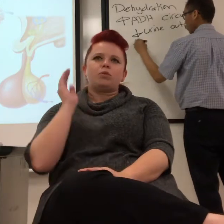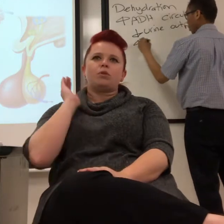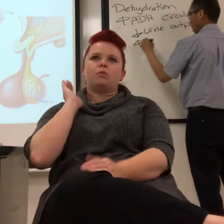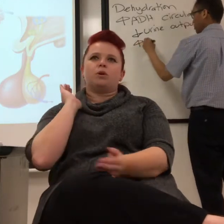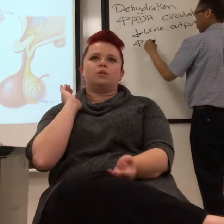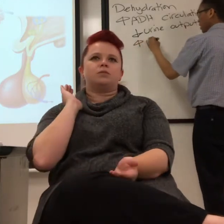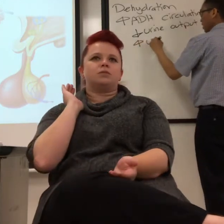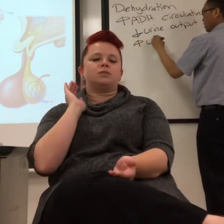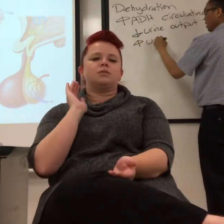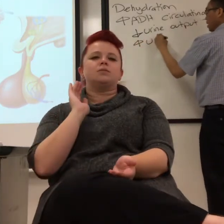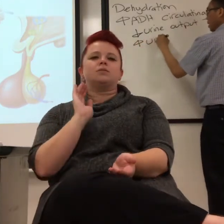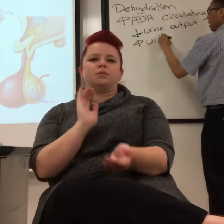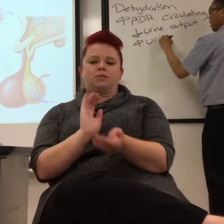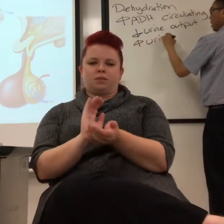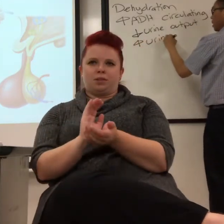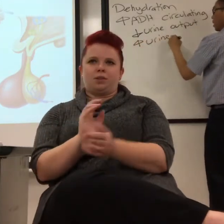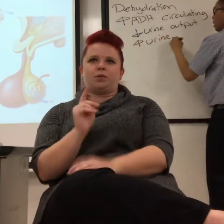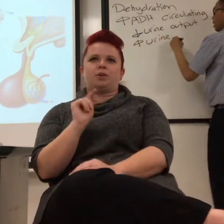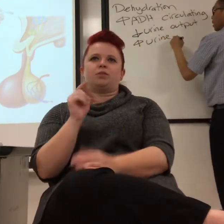it's more concentrated.